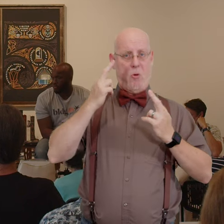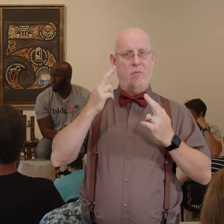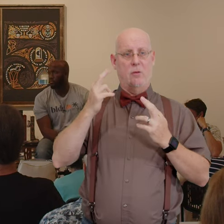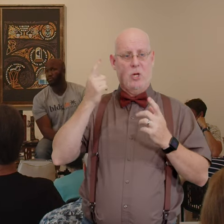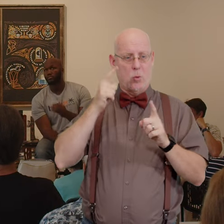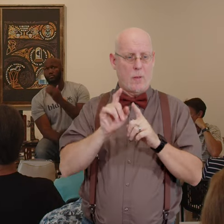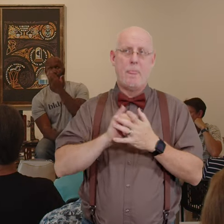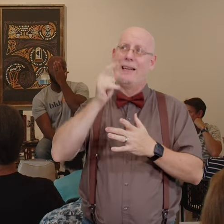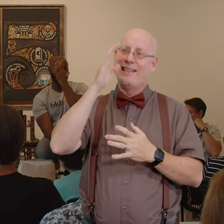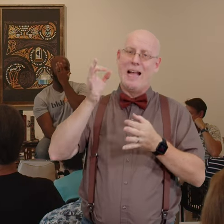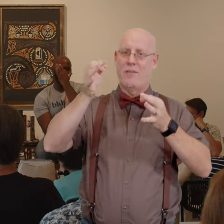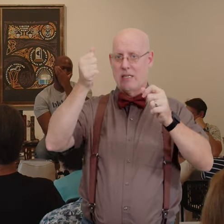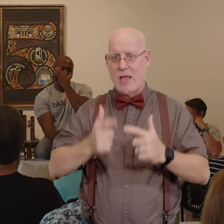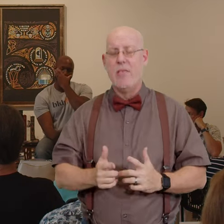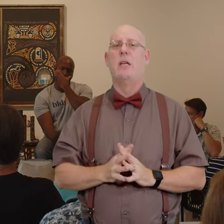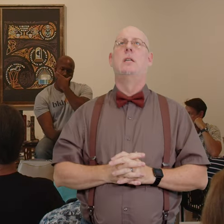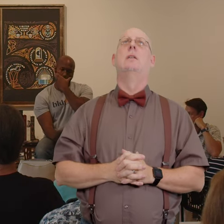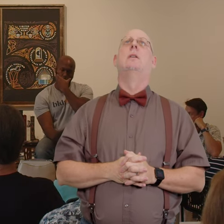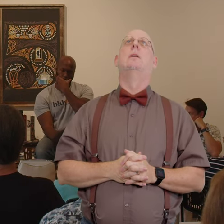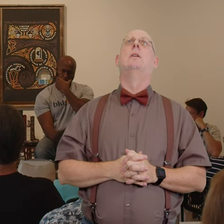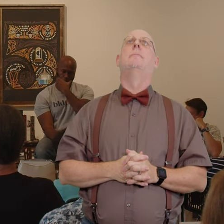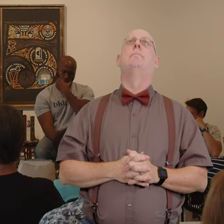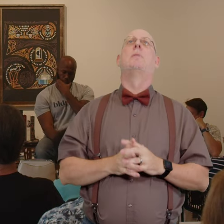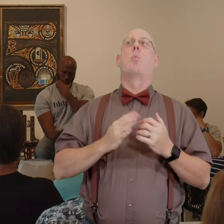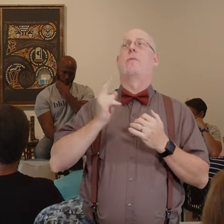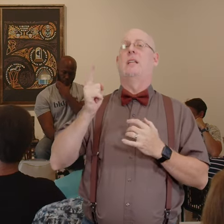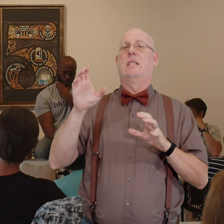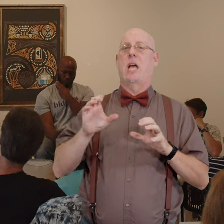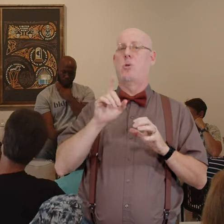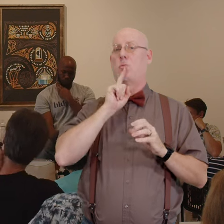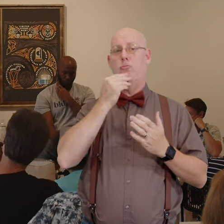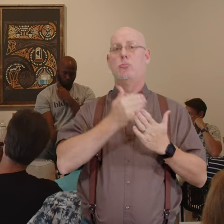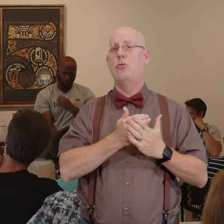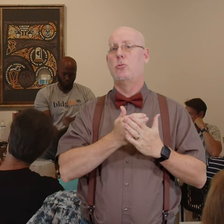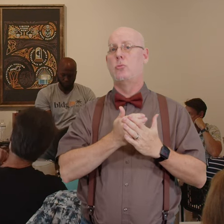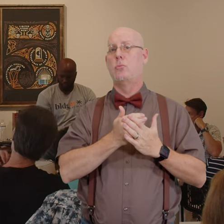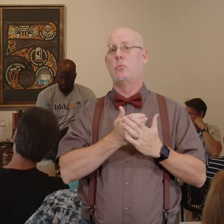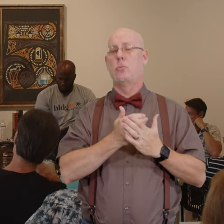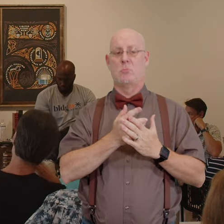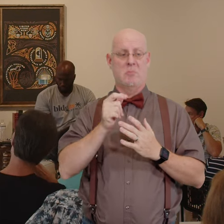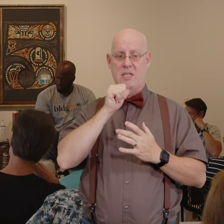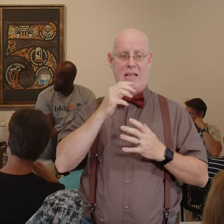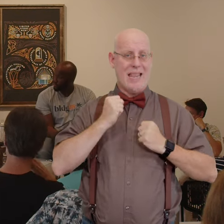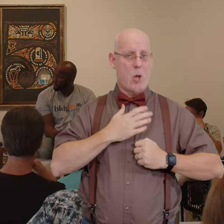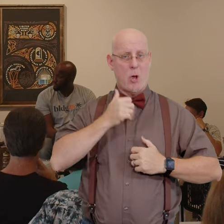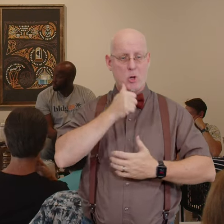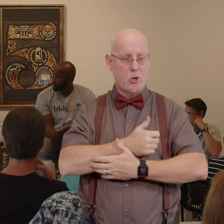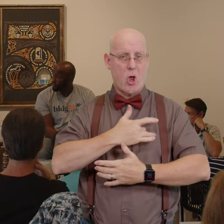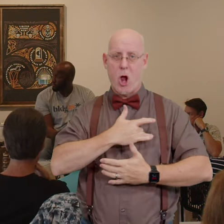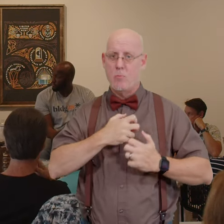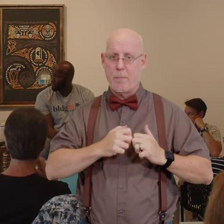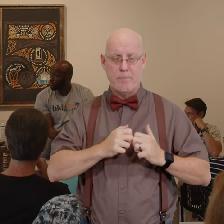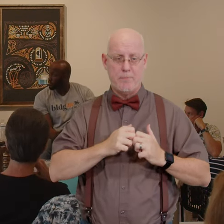Christians, hopefully we agree with that. God ultimately defines everything. And so whatever he does truly is good. Like, he didn't heal my